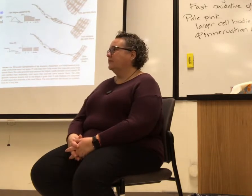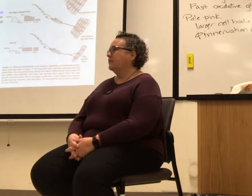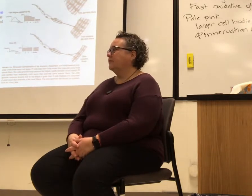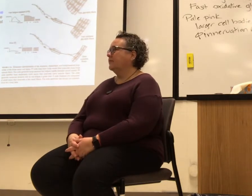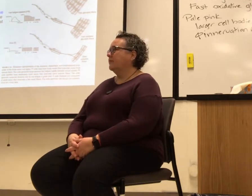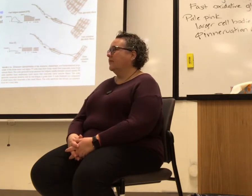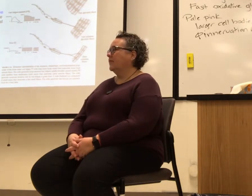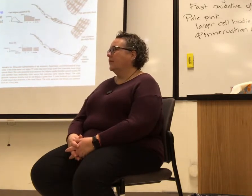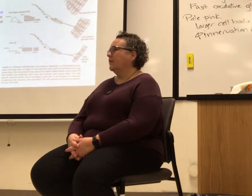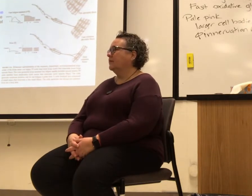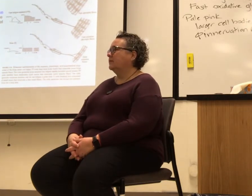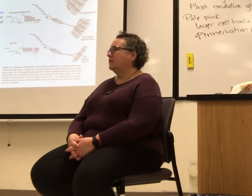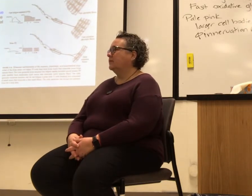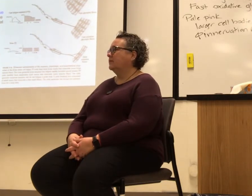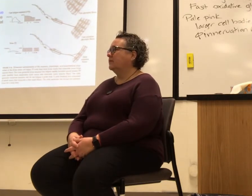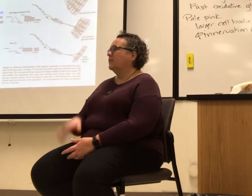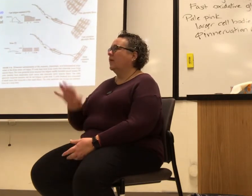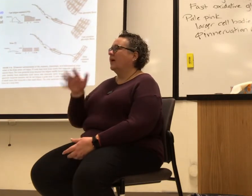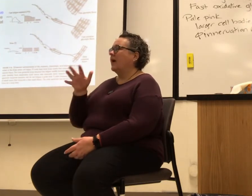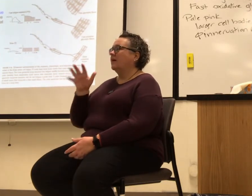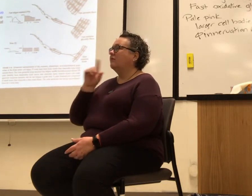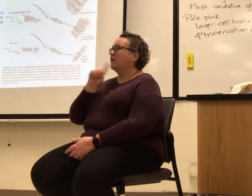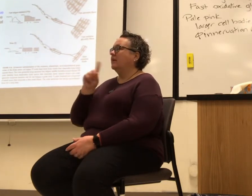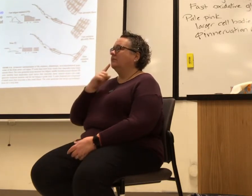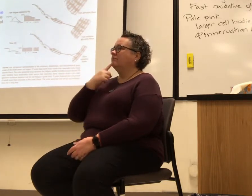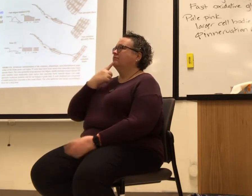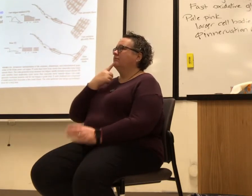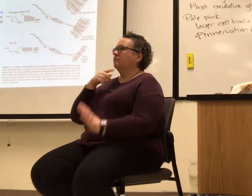kind of like drops off significantly.